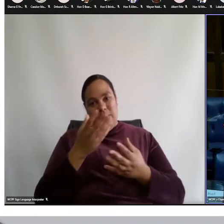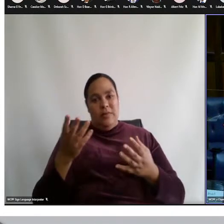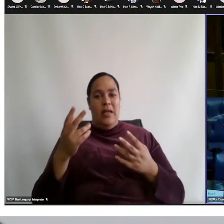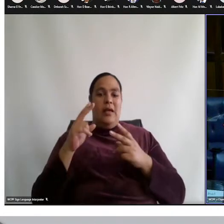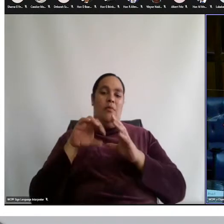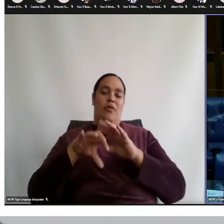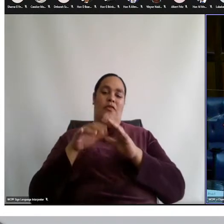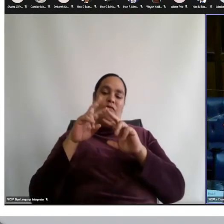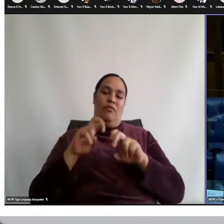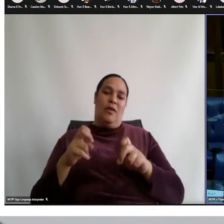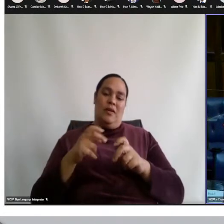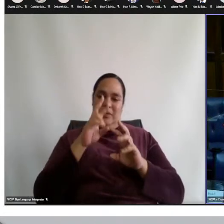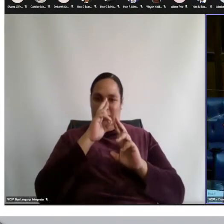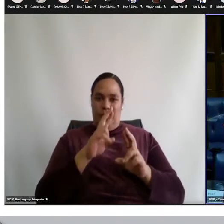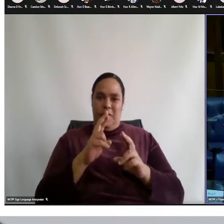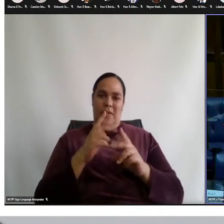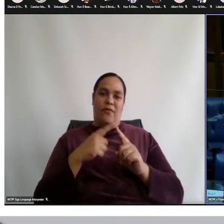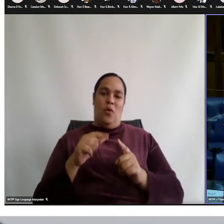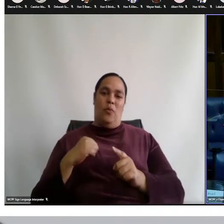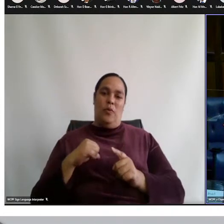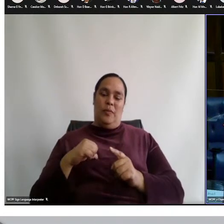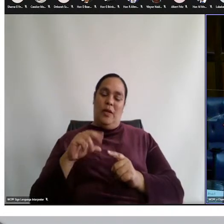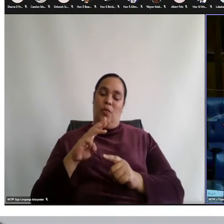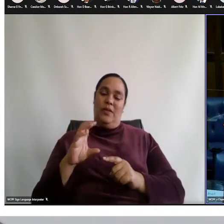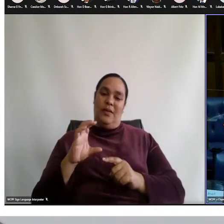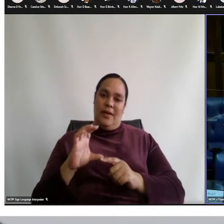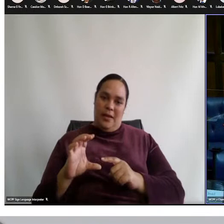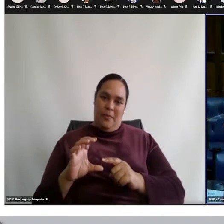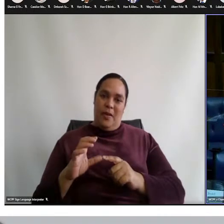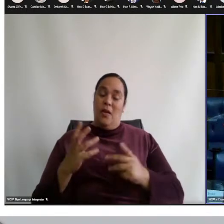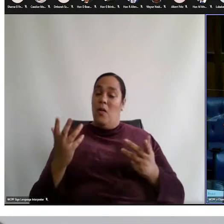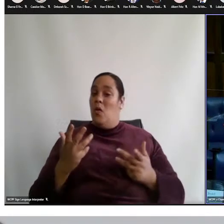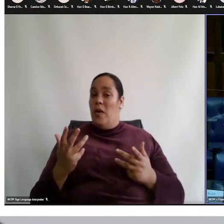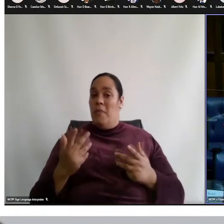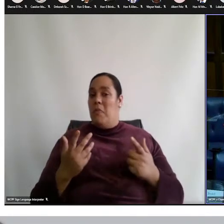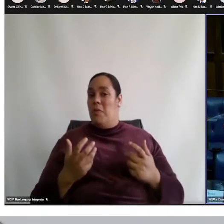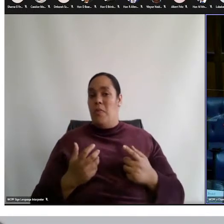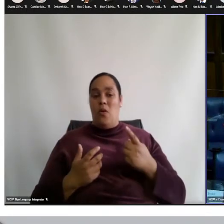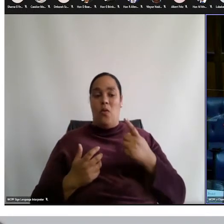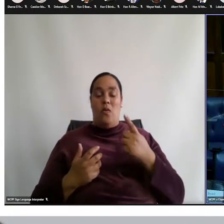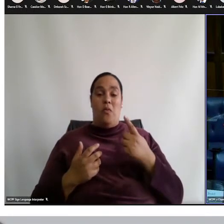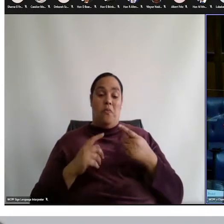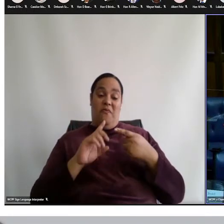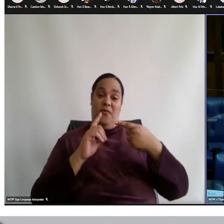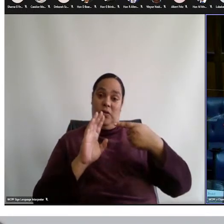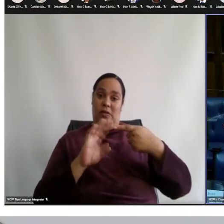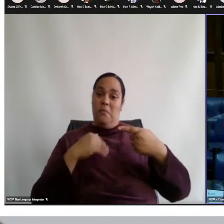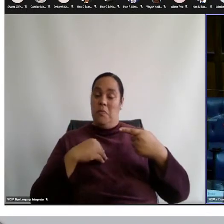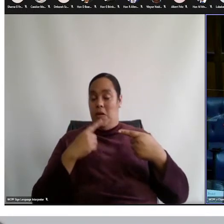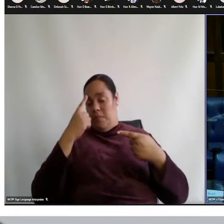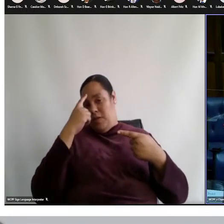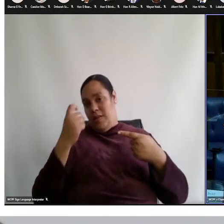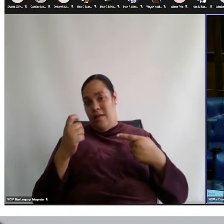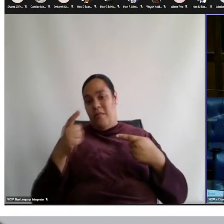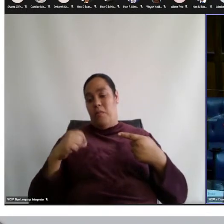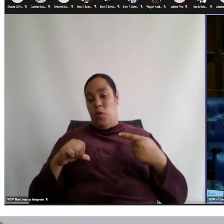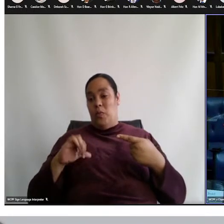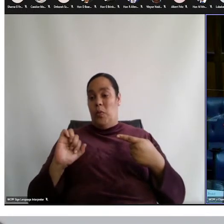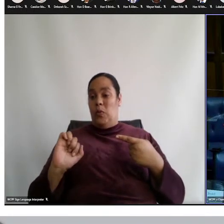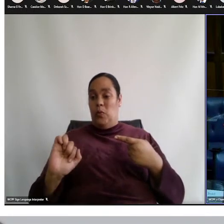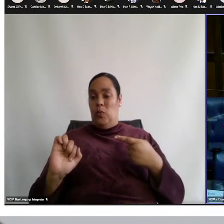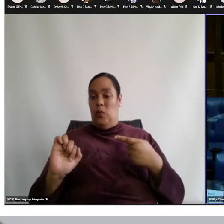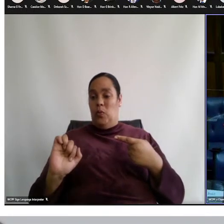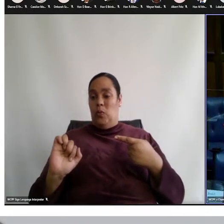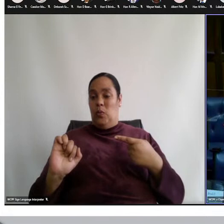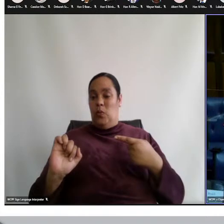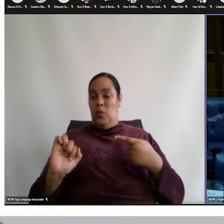in respect of a municipality in the Western Cape where, one, I have reason to believe that the municipality cannot or